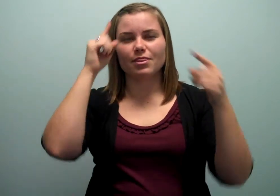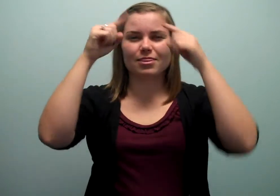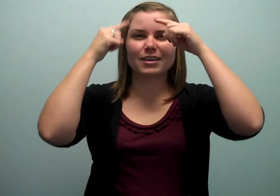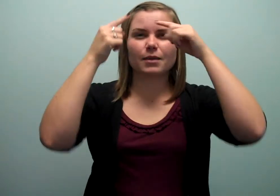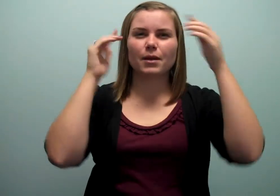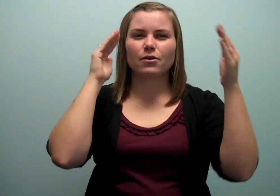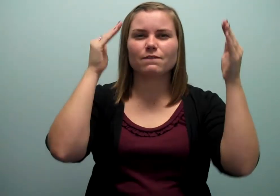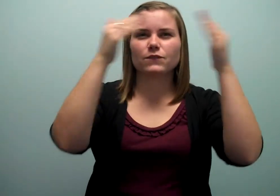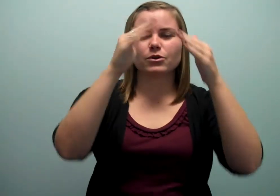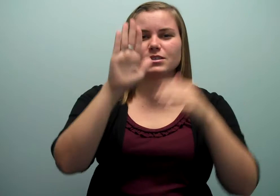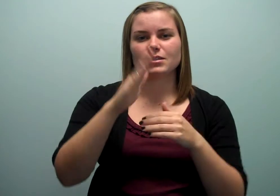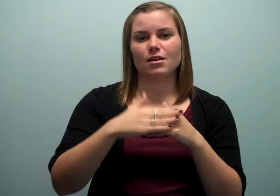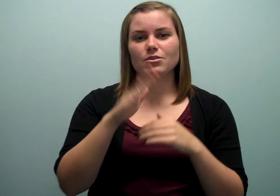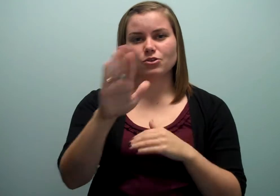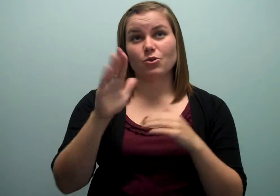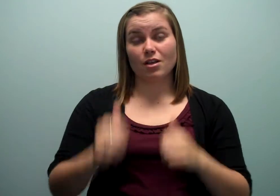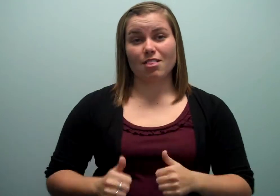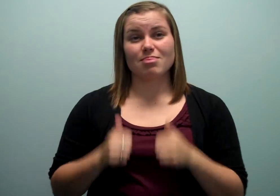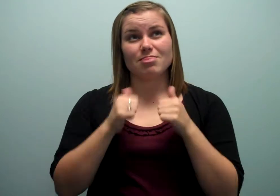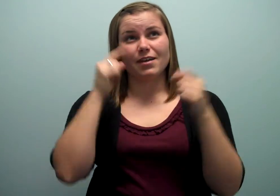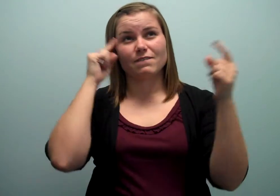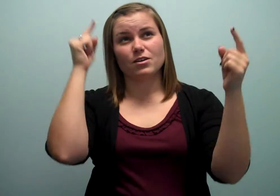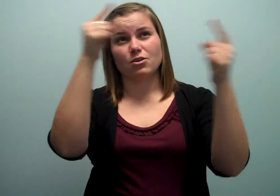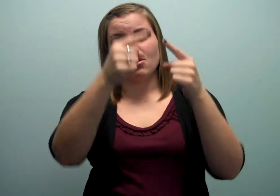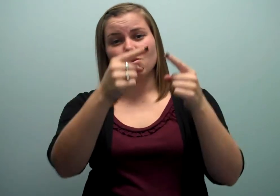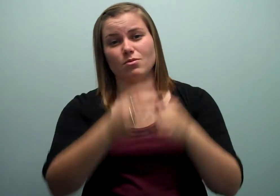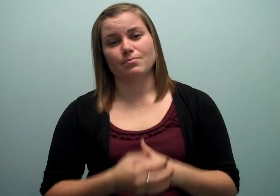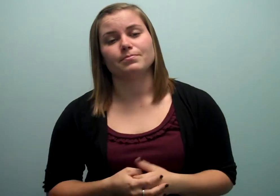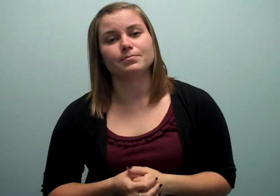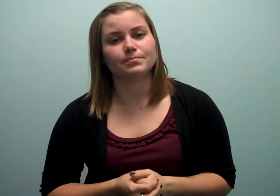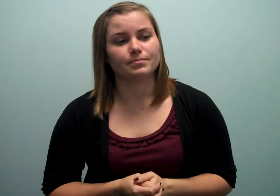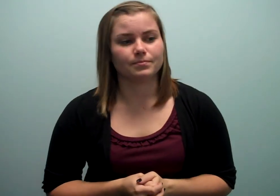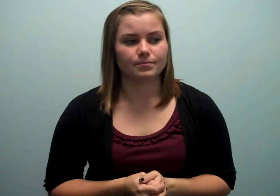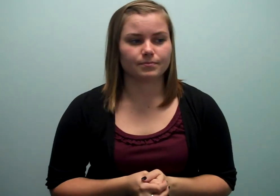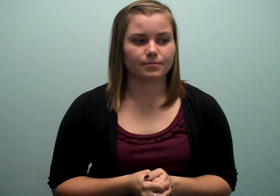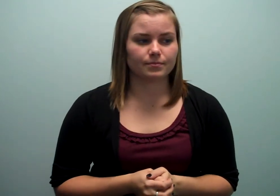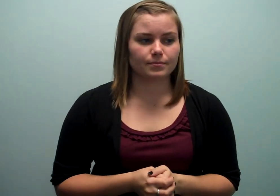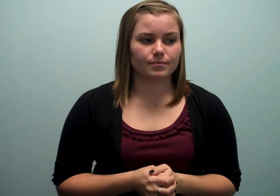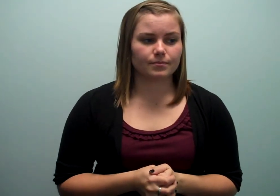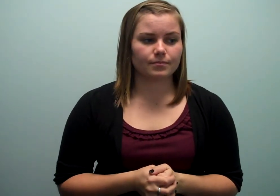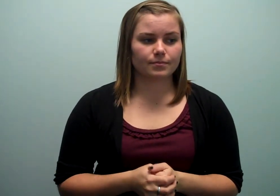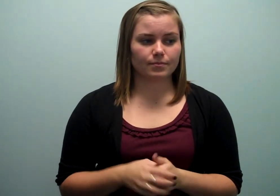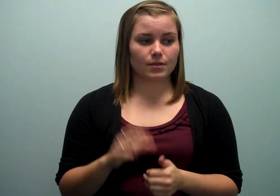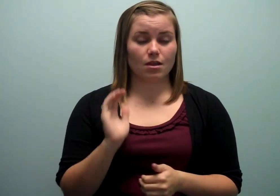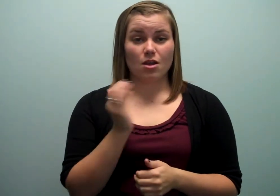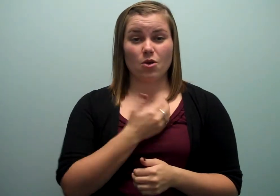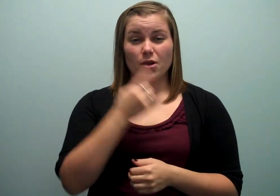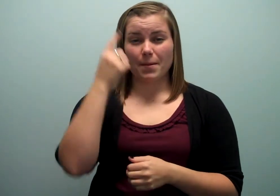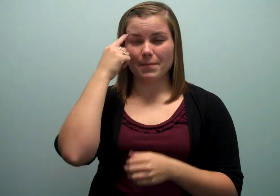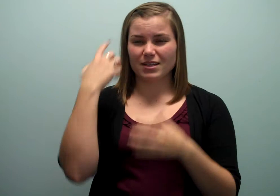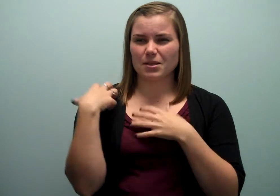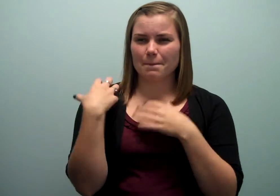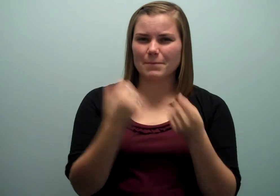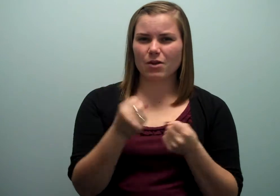your mind a vision of your beautiful cathedral? Our minds are very powerful